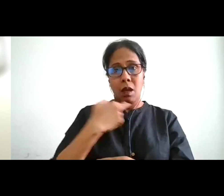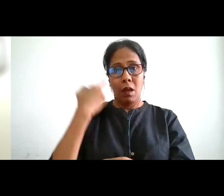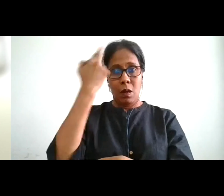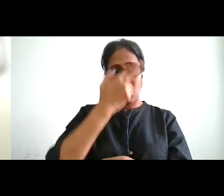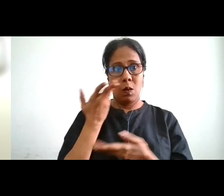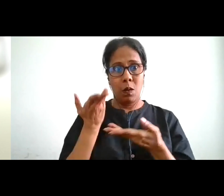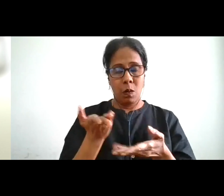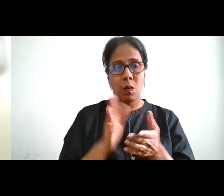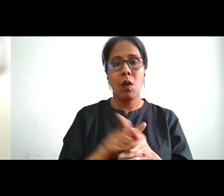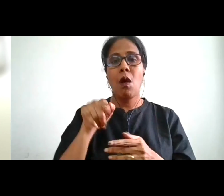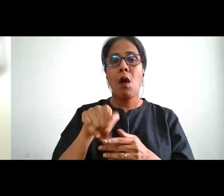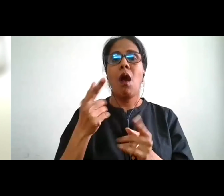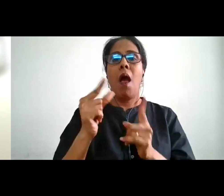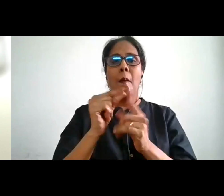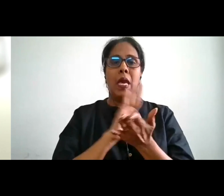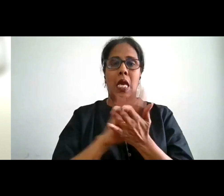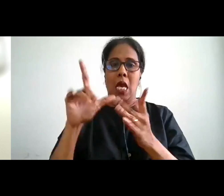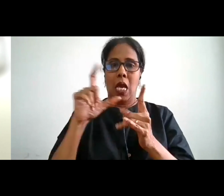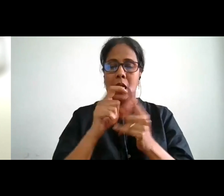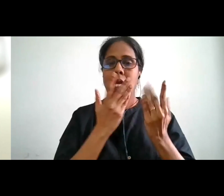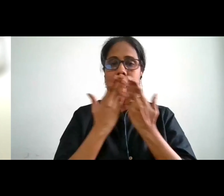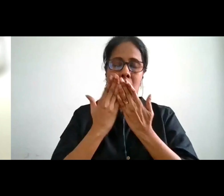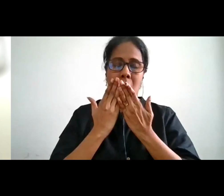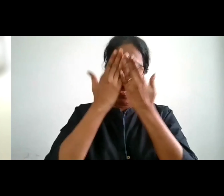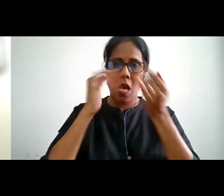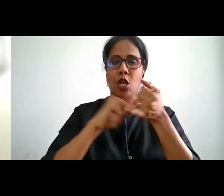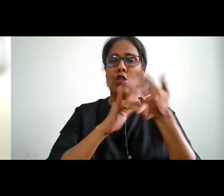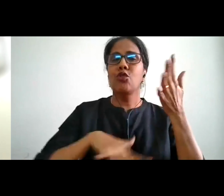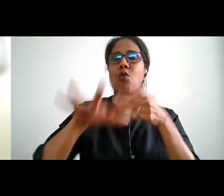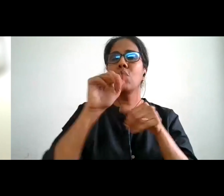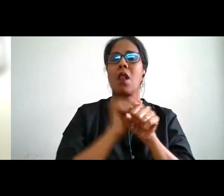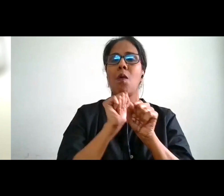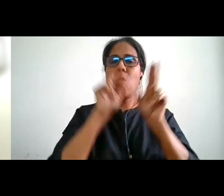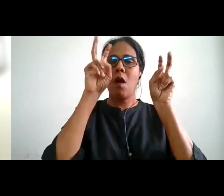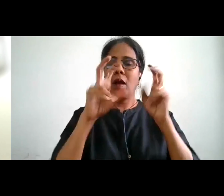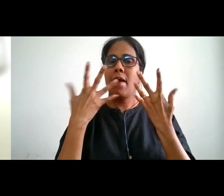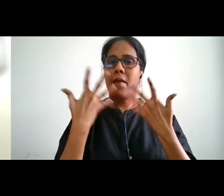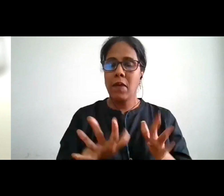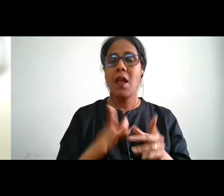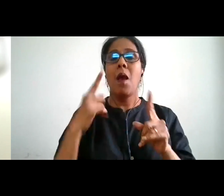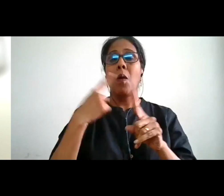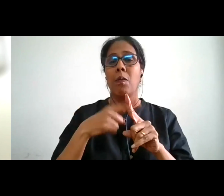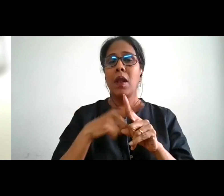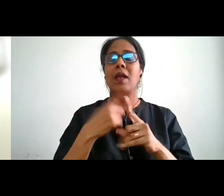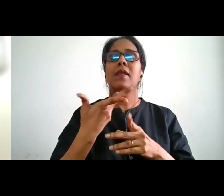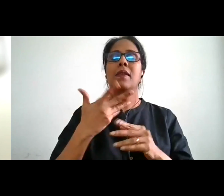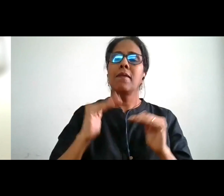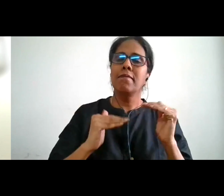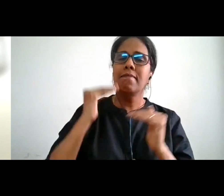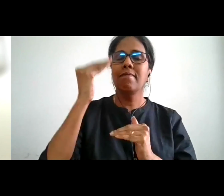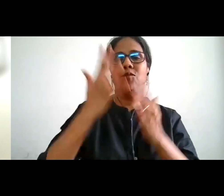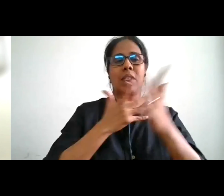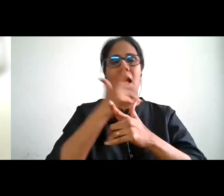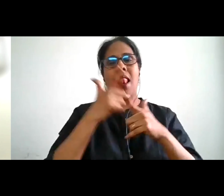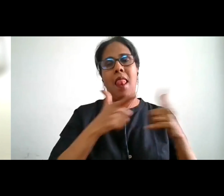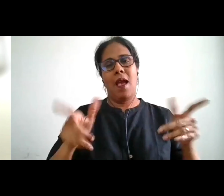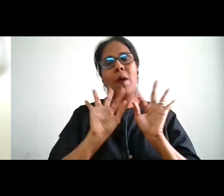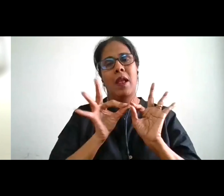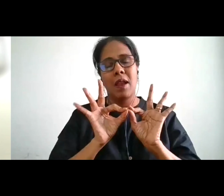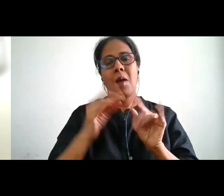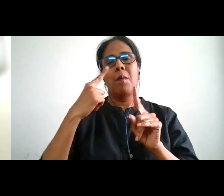holds a PhD in social work and is a senior sign language interpreter, trainer, with an